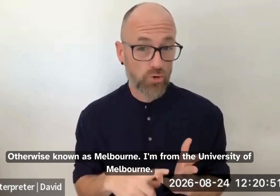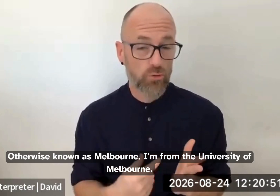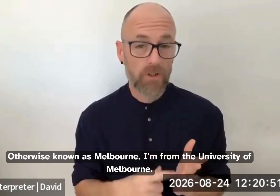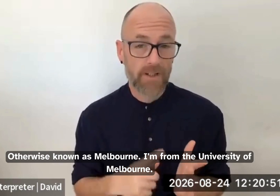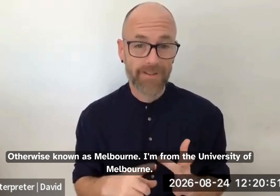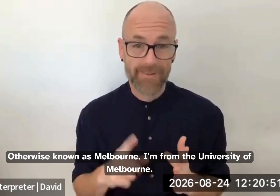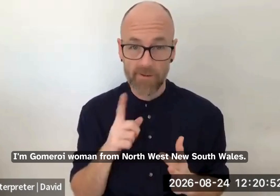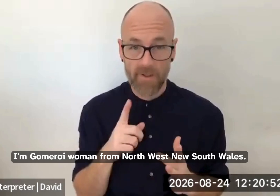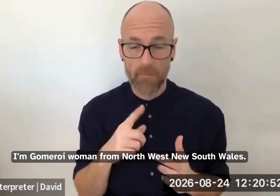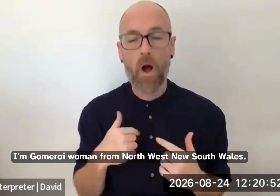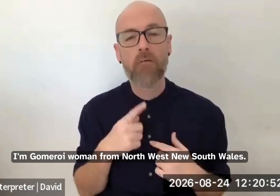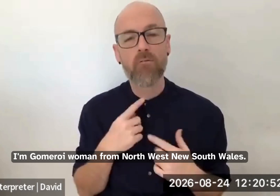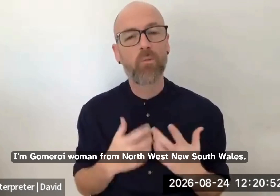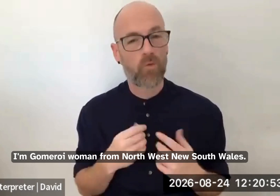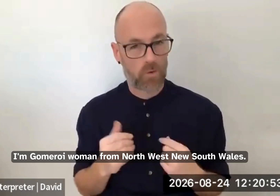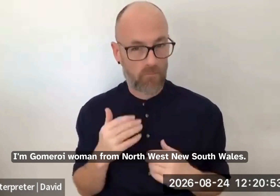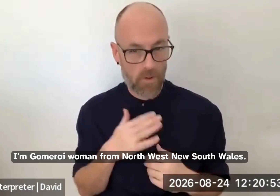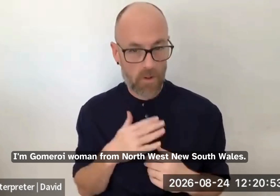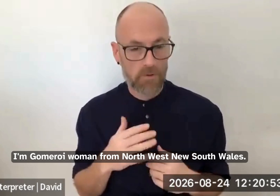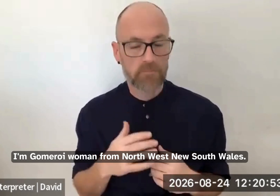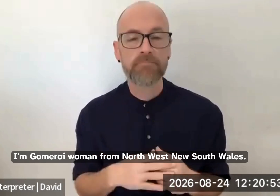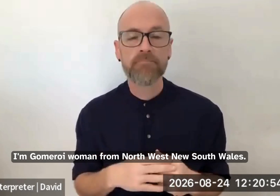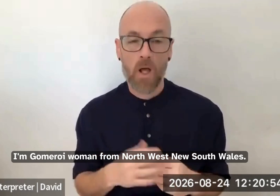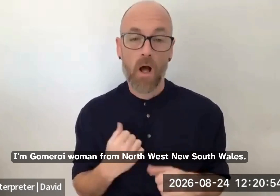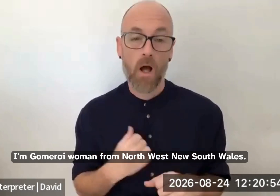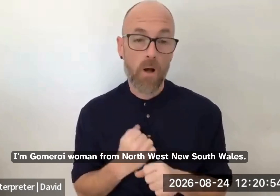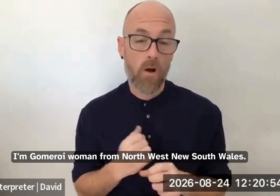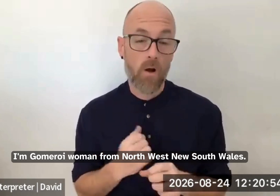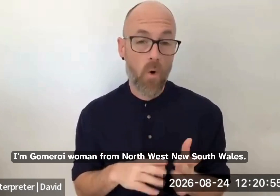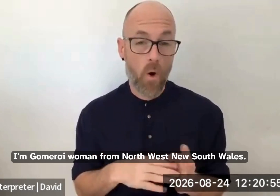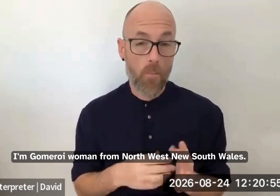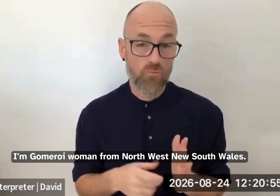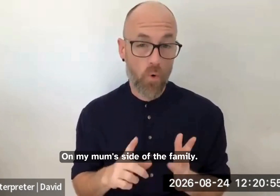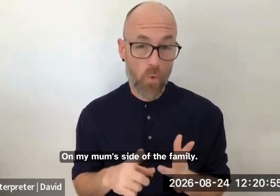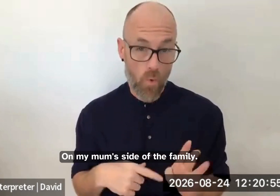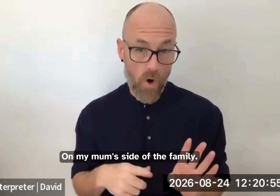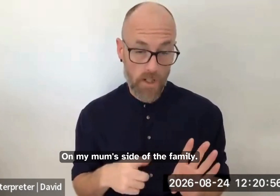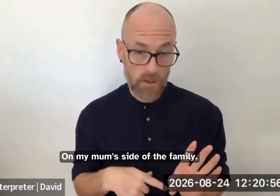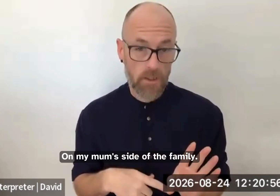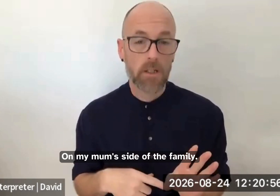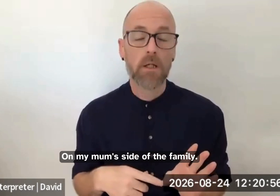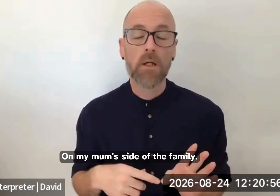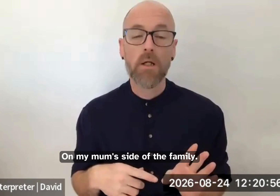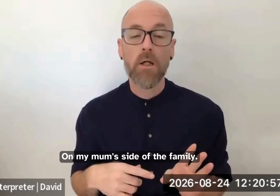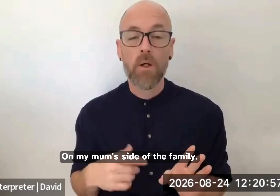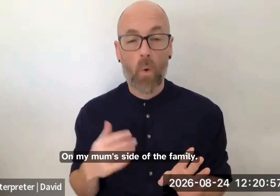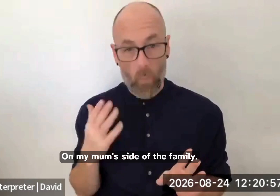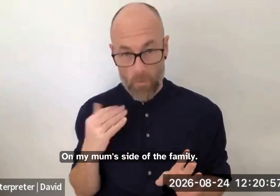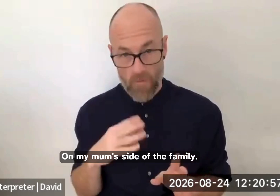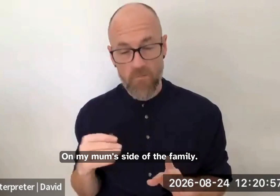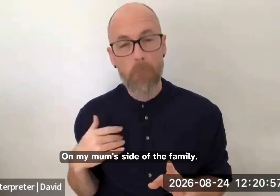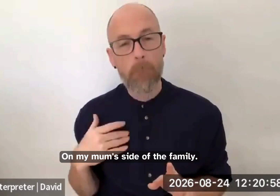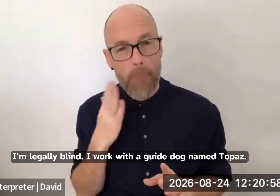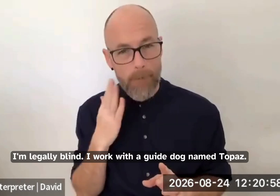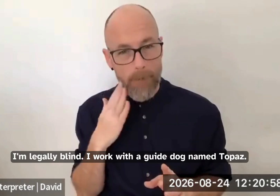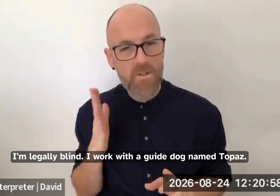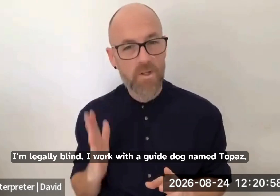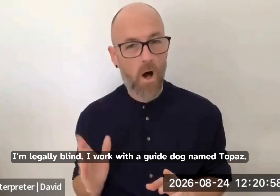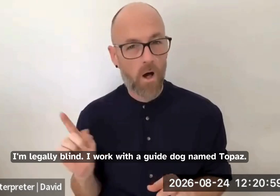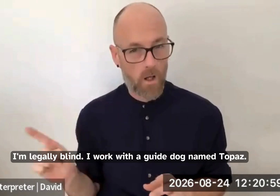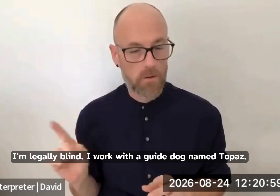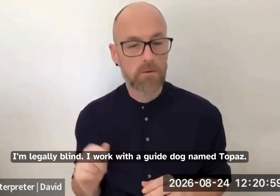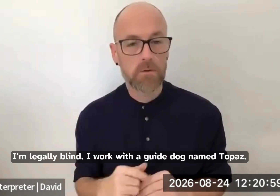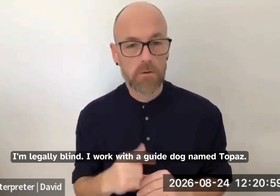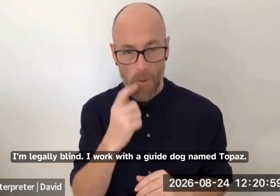Melbourne. I'm a Gomeroi woman from northwest New South Wales on my mum's side of the family.